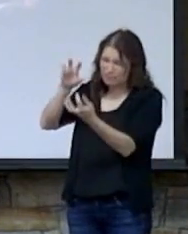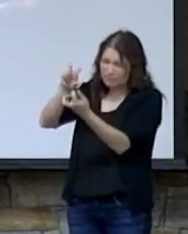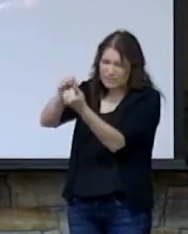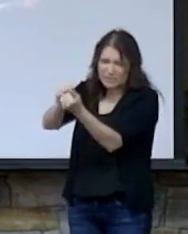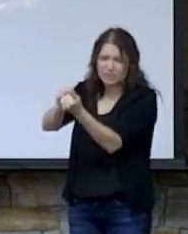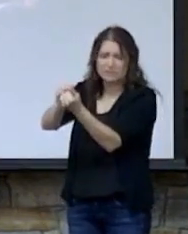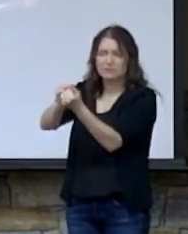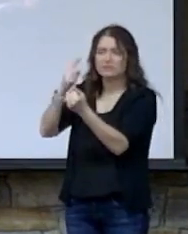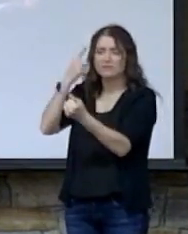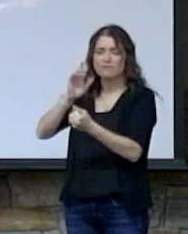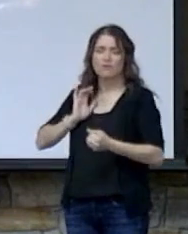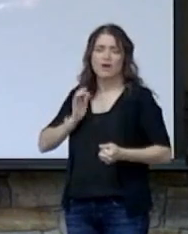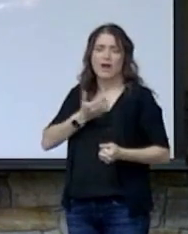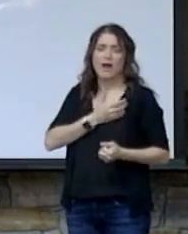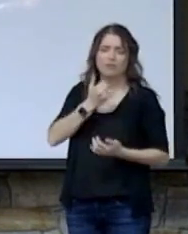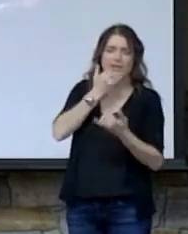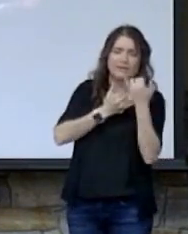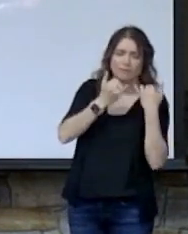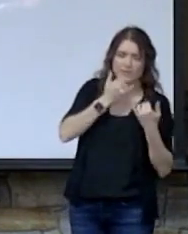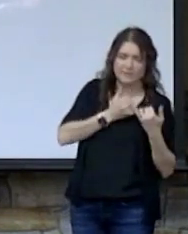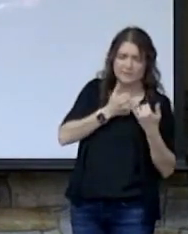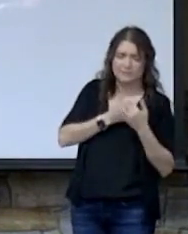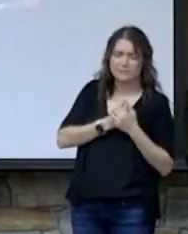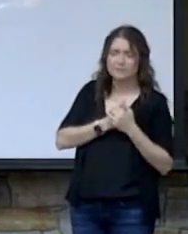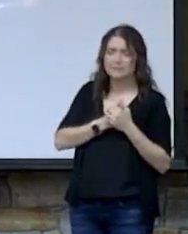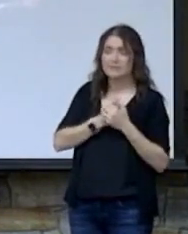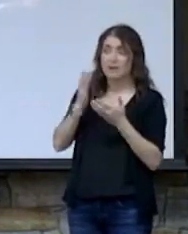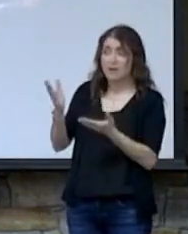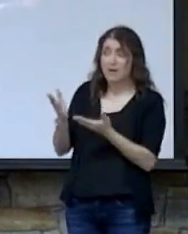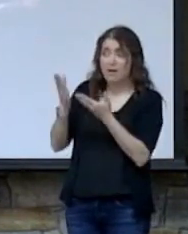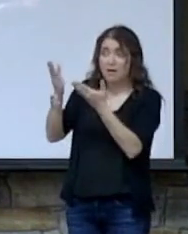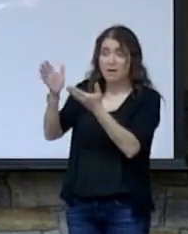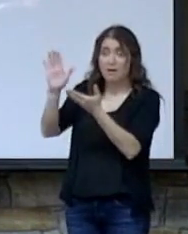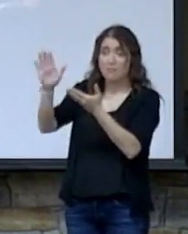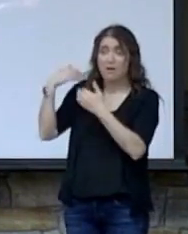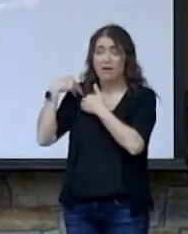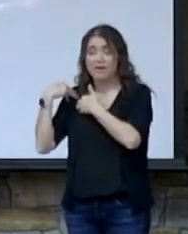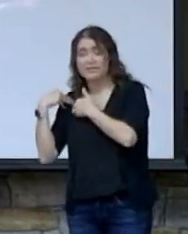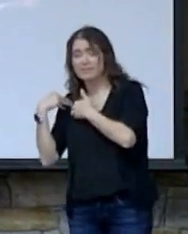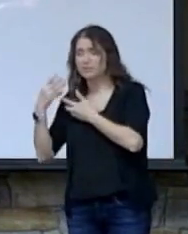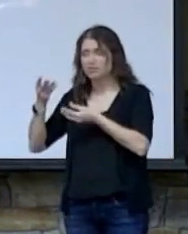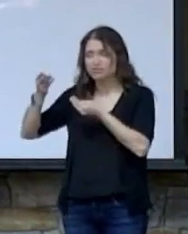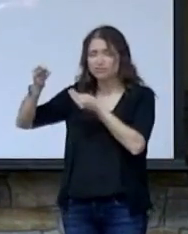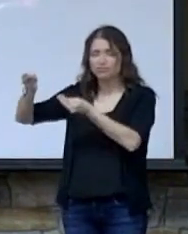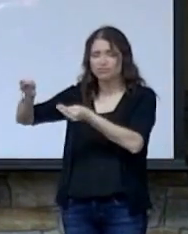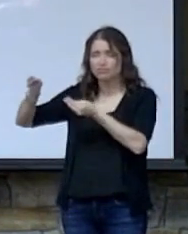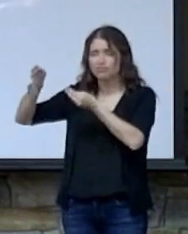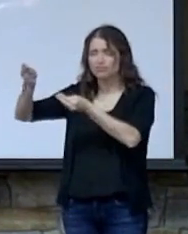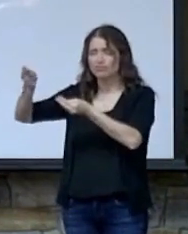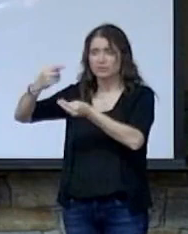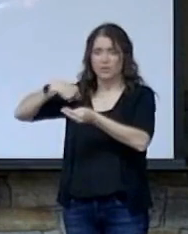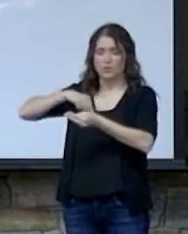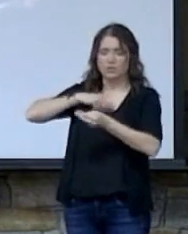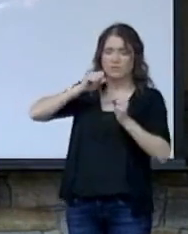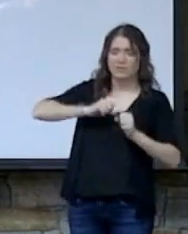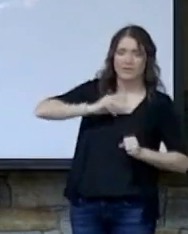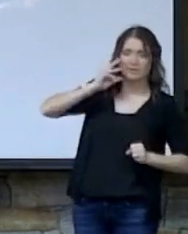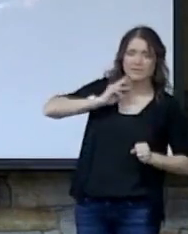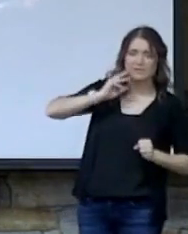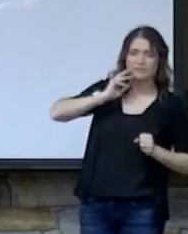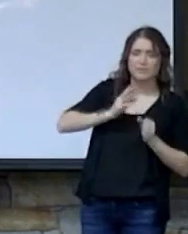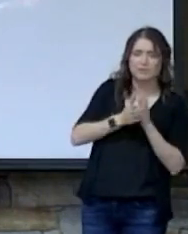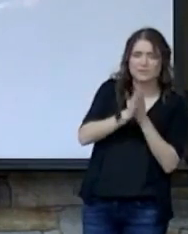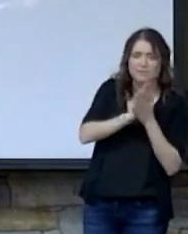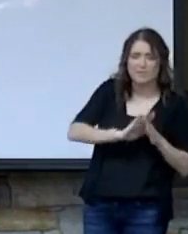for our iniquities. Upon Him was the chastisement that brought us peace. And with His wounds we